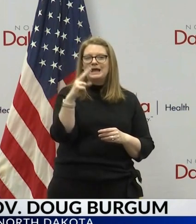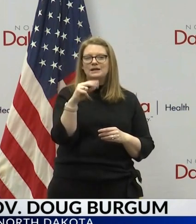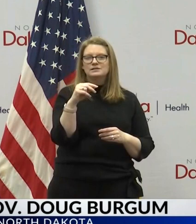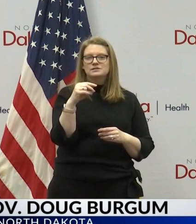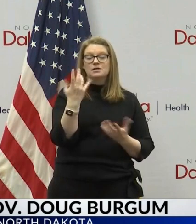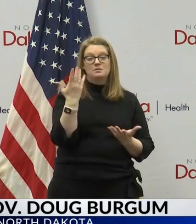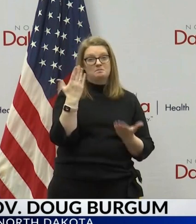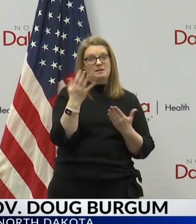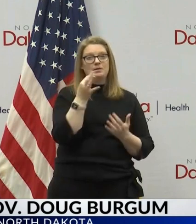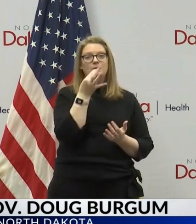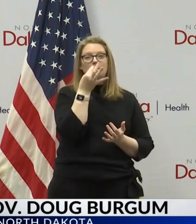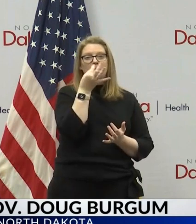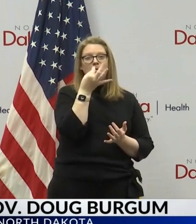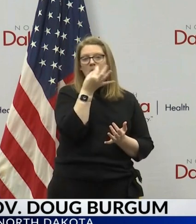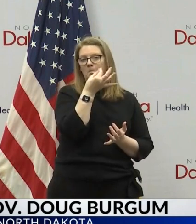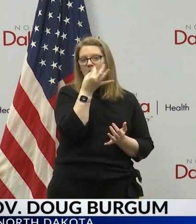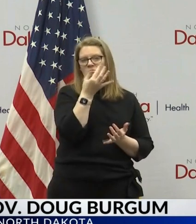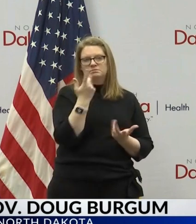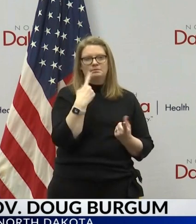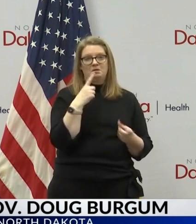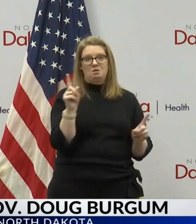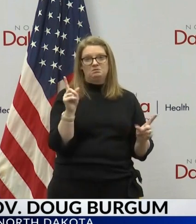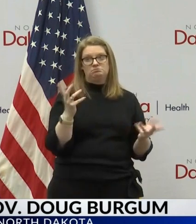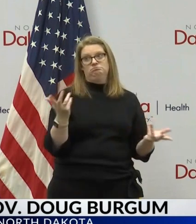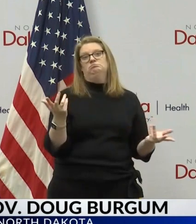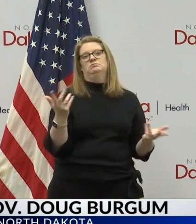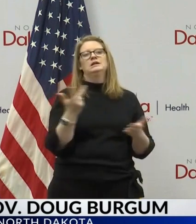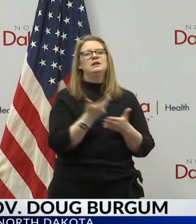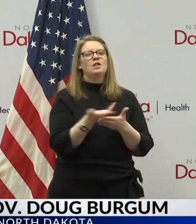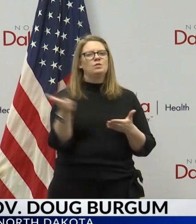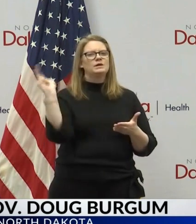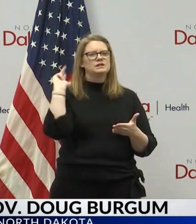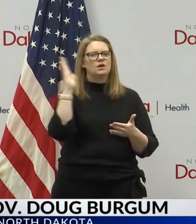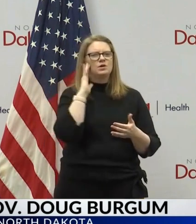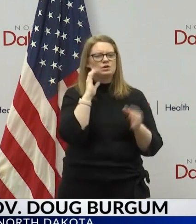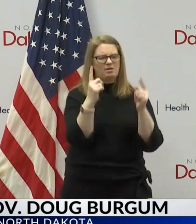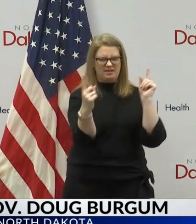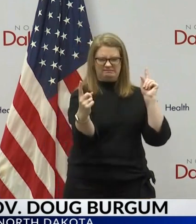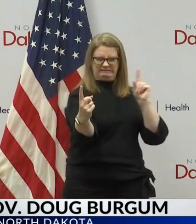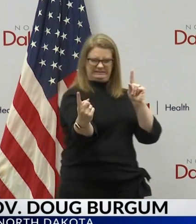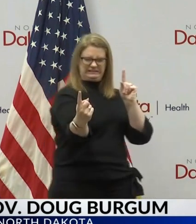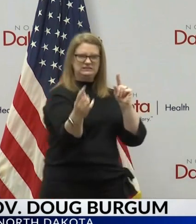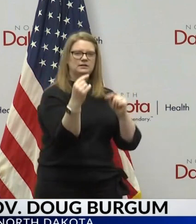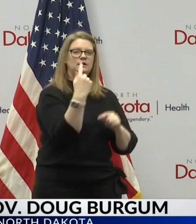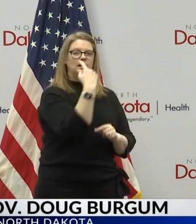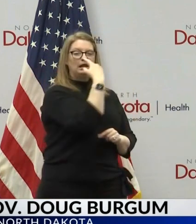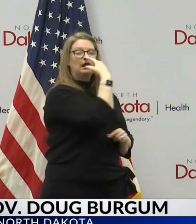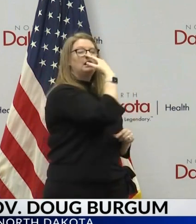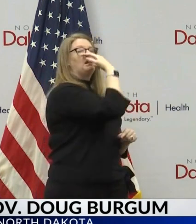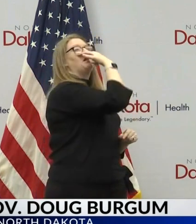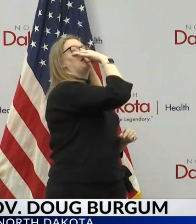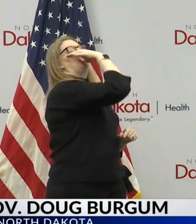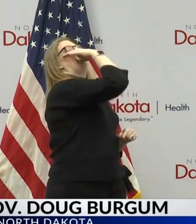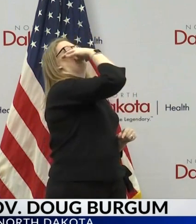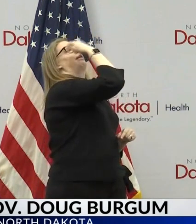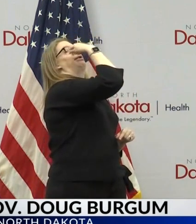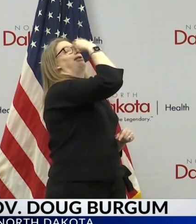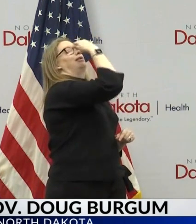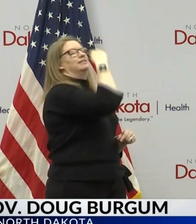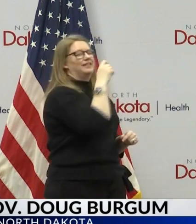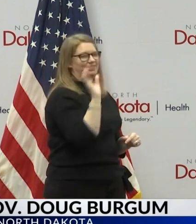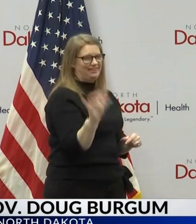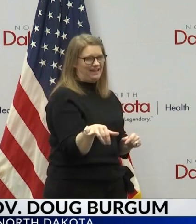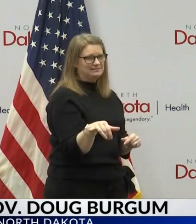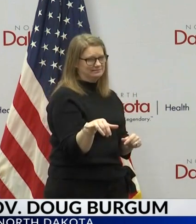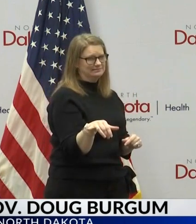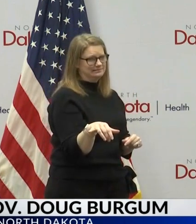Q-tip swab will actually work. 3 weeks ago we were using the long one that was 6 inches long and going up into the back of a